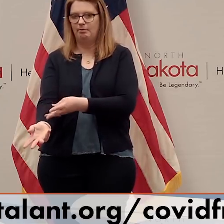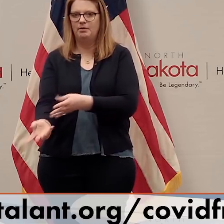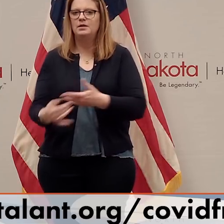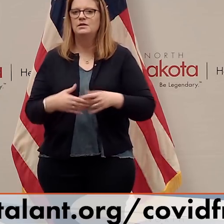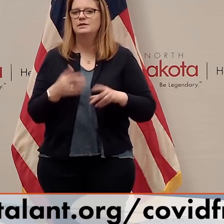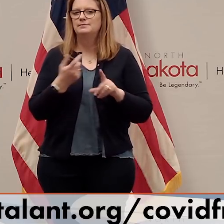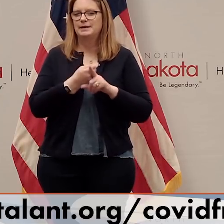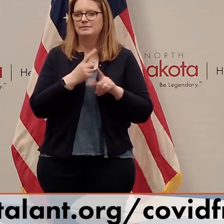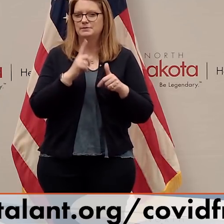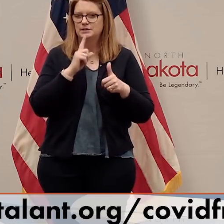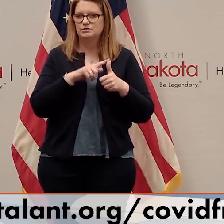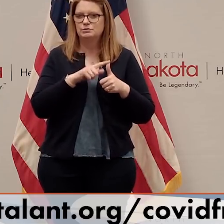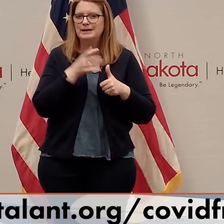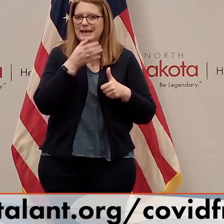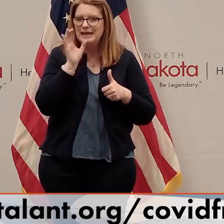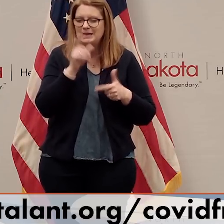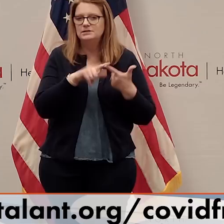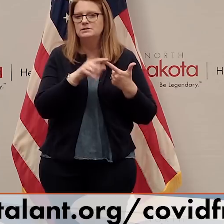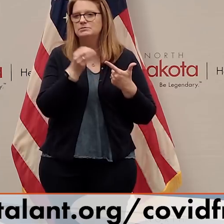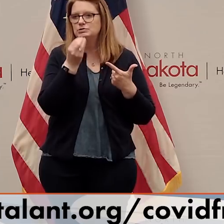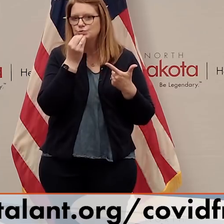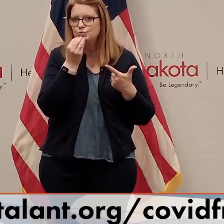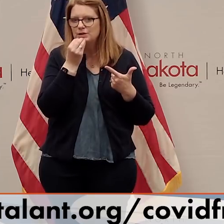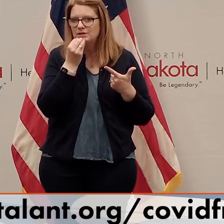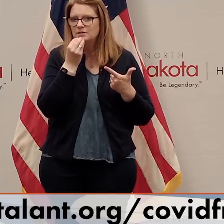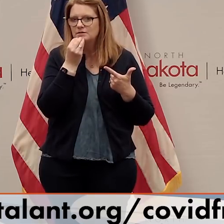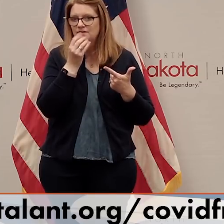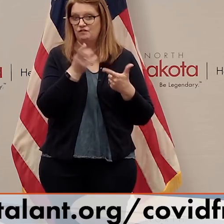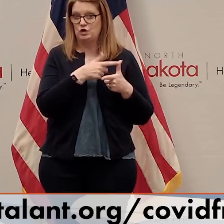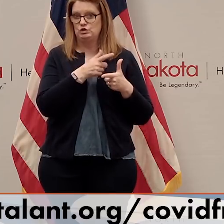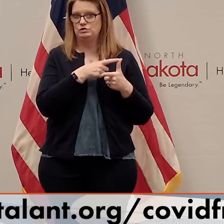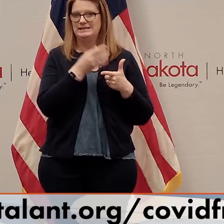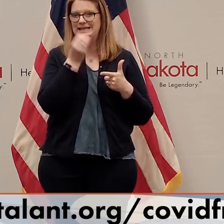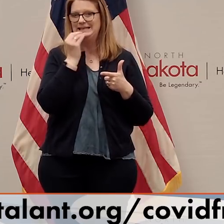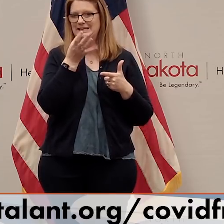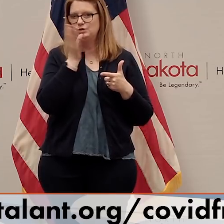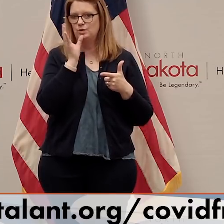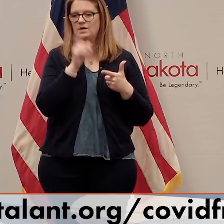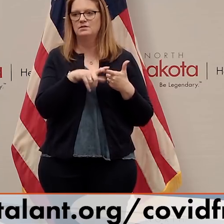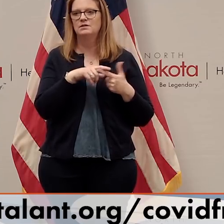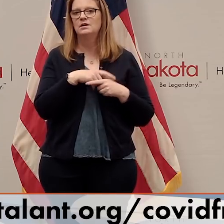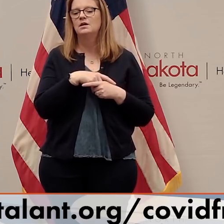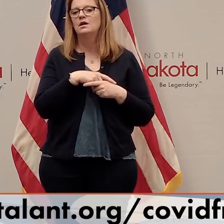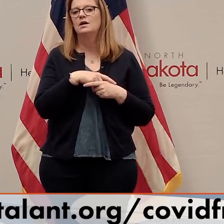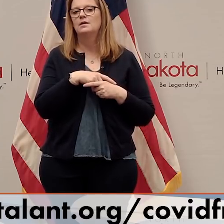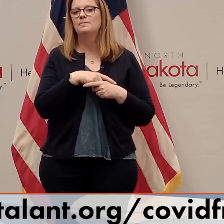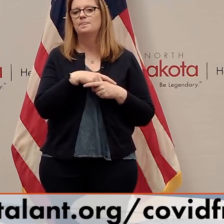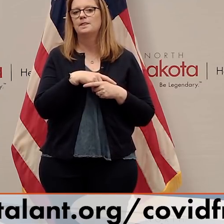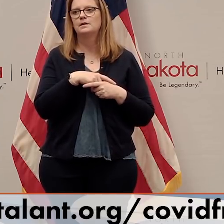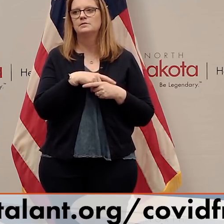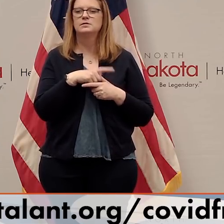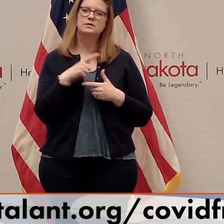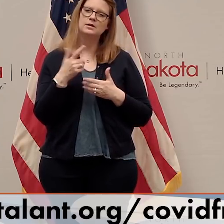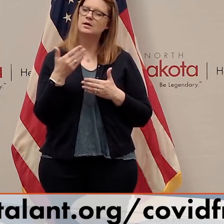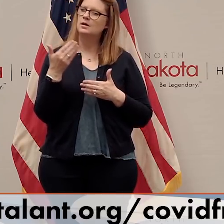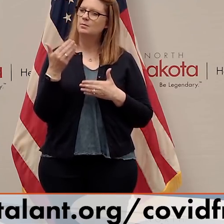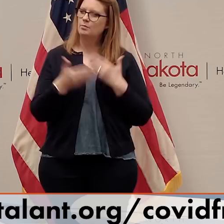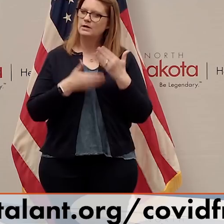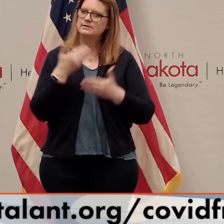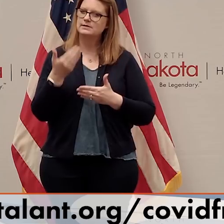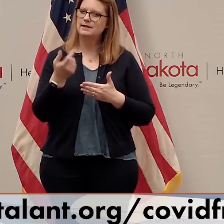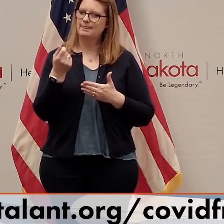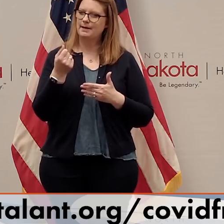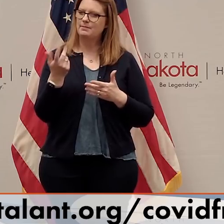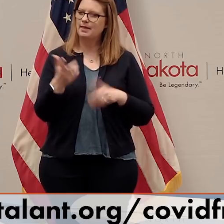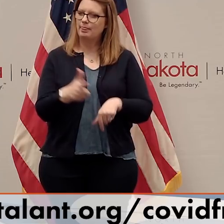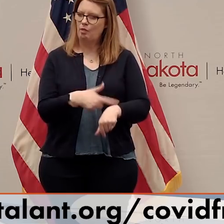eaten something before you go for your donation. All those things are pretty standard. The process might take a little bit longer,